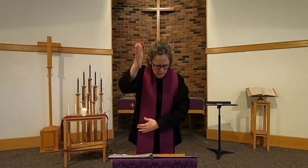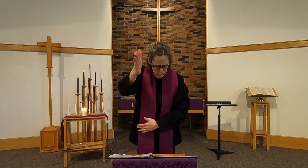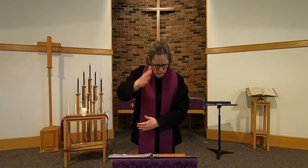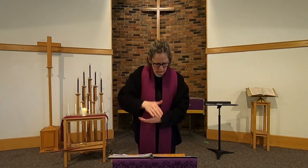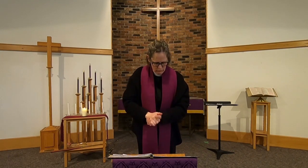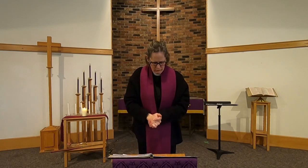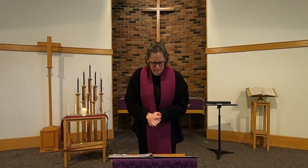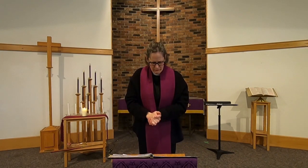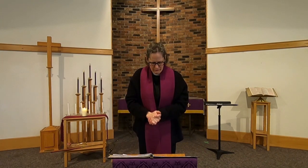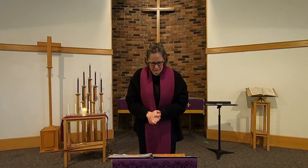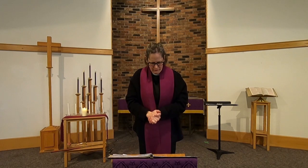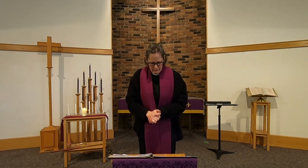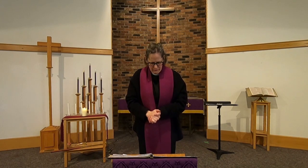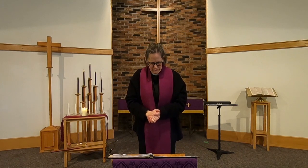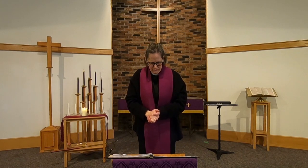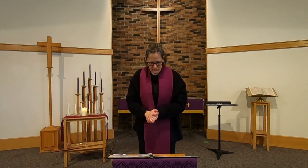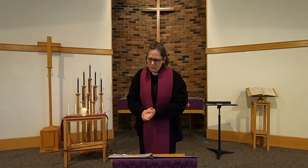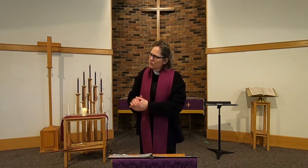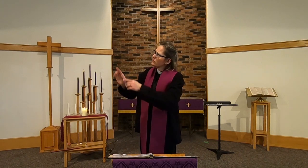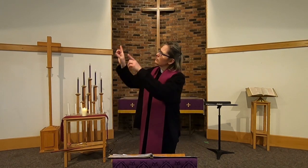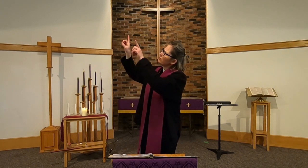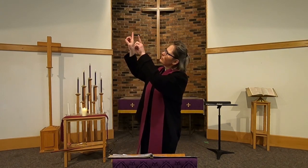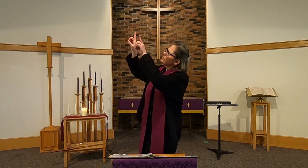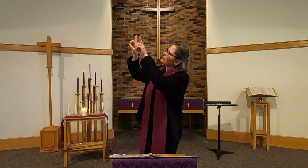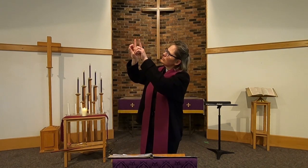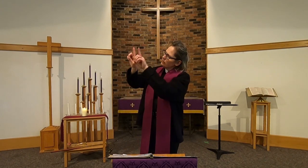for the tasks which lie ahead.